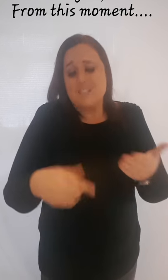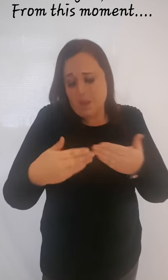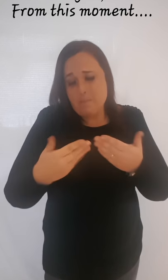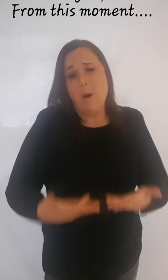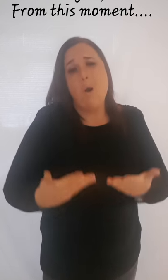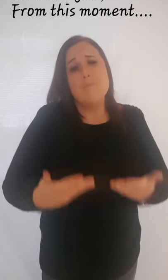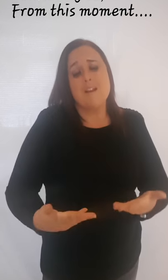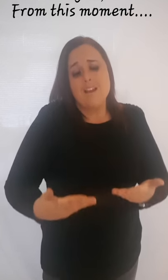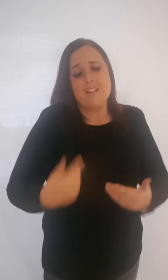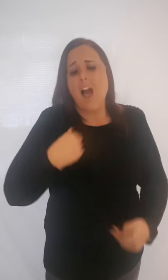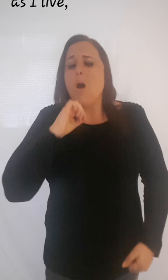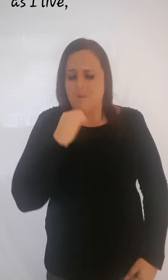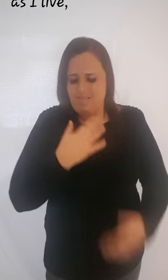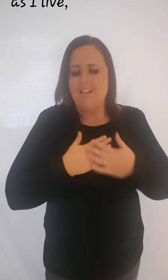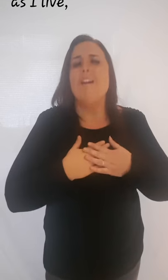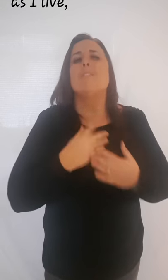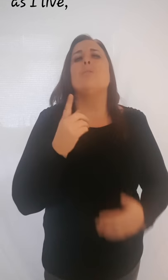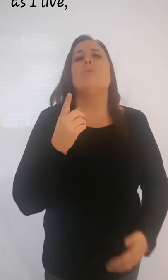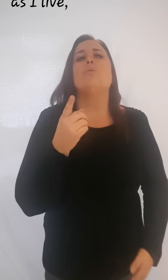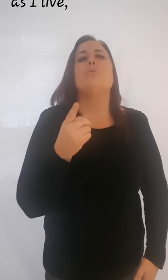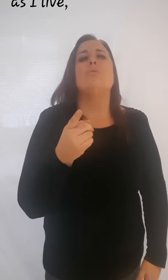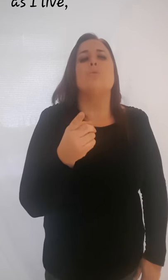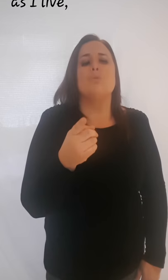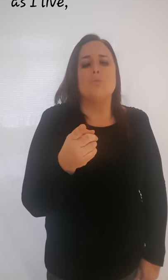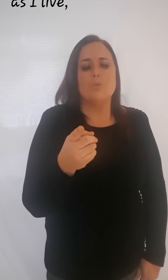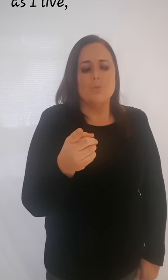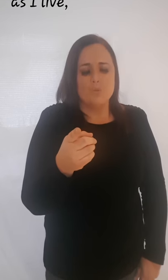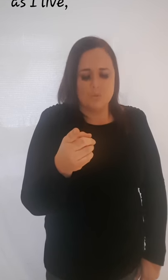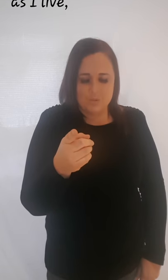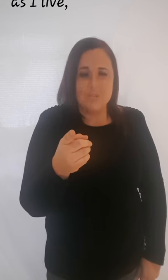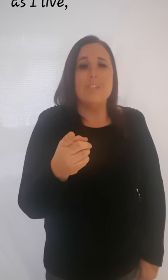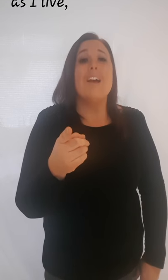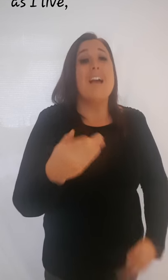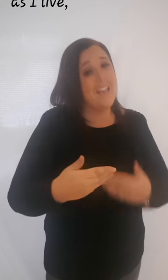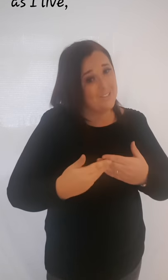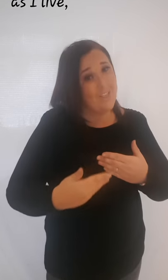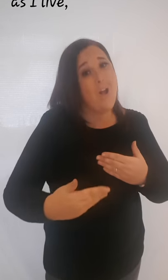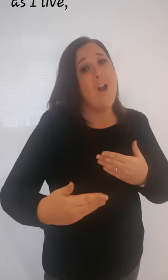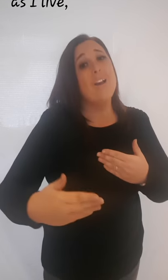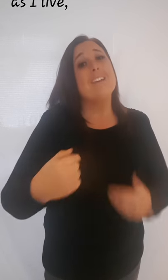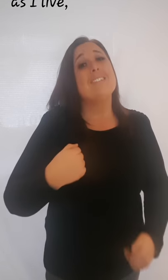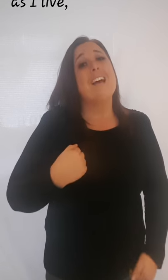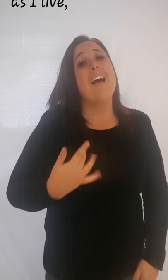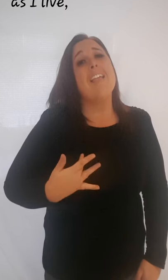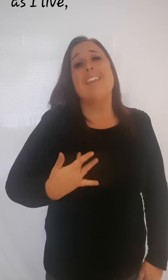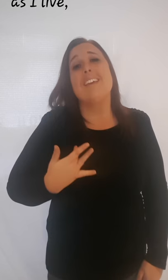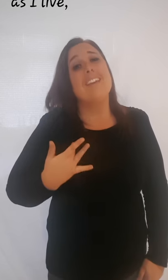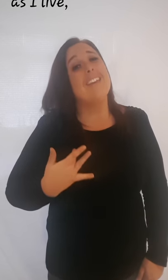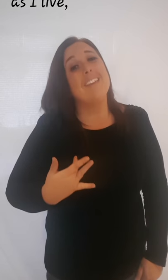moment, as long as I leave,